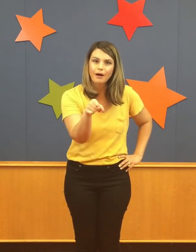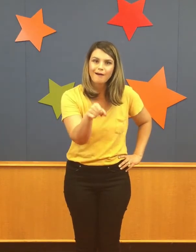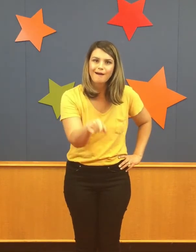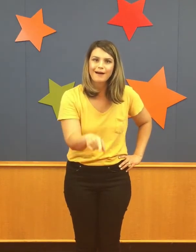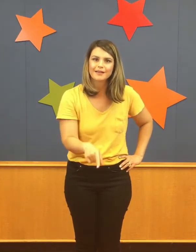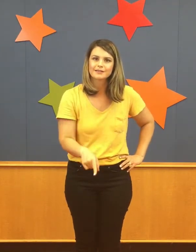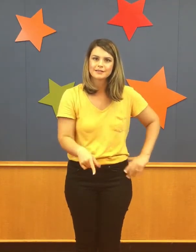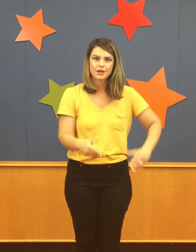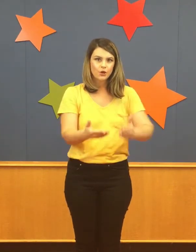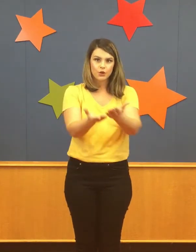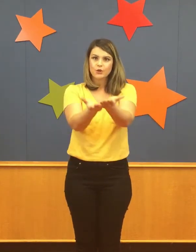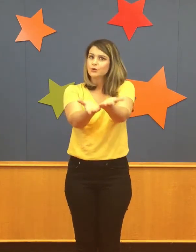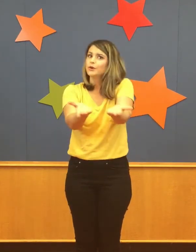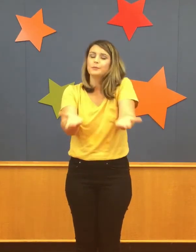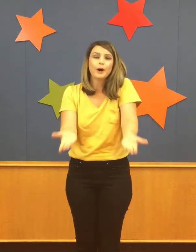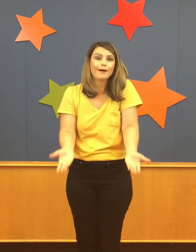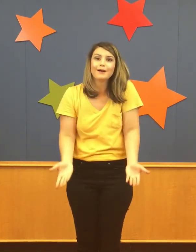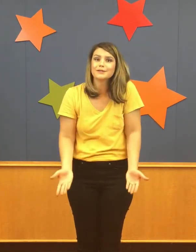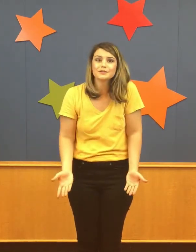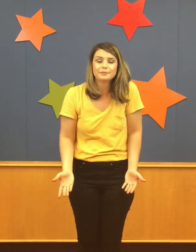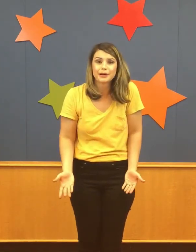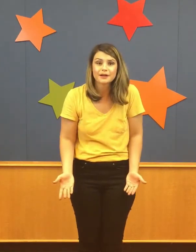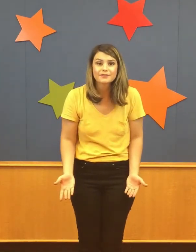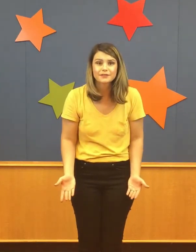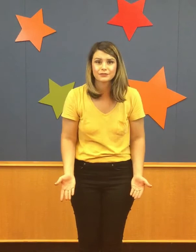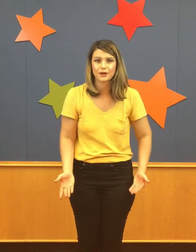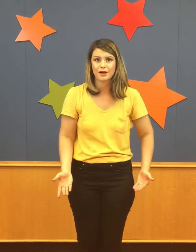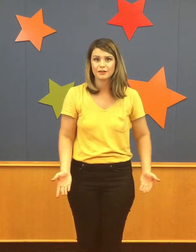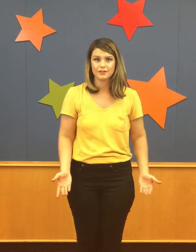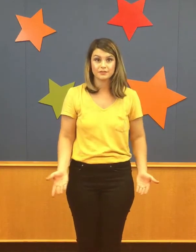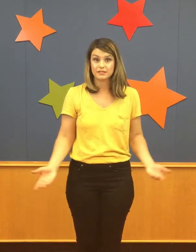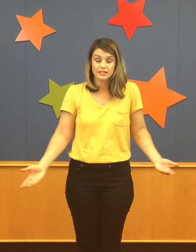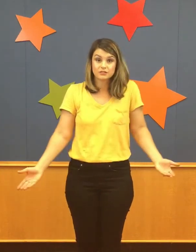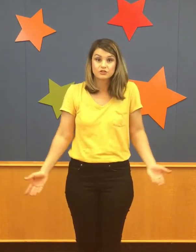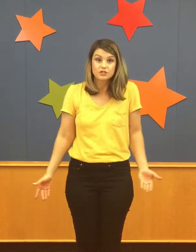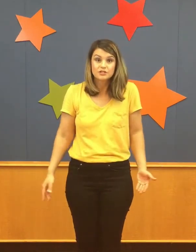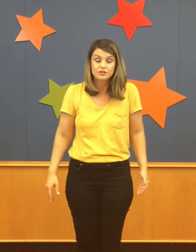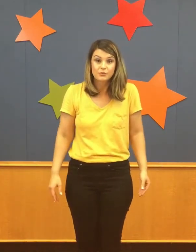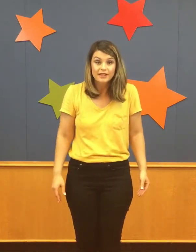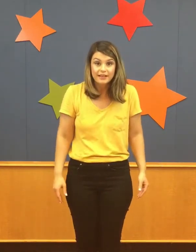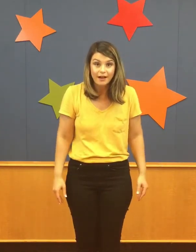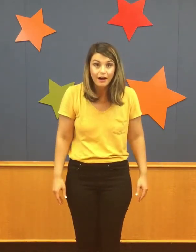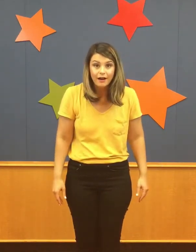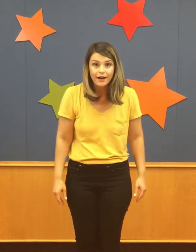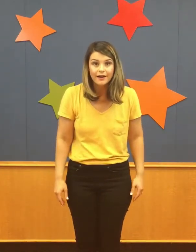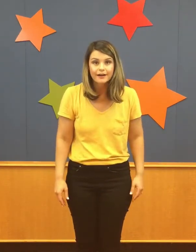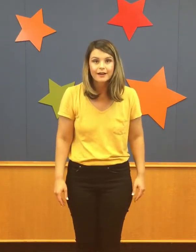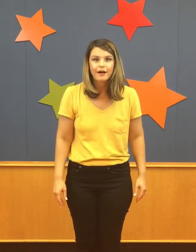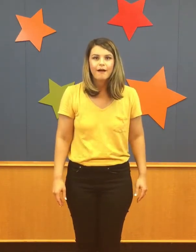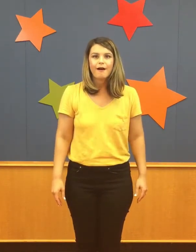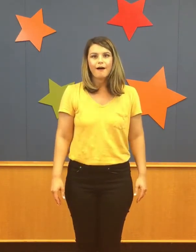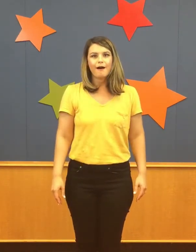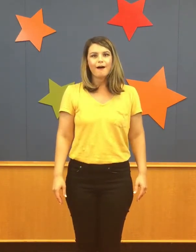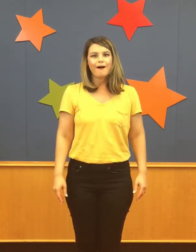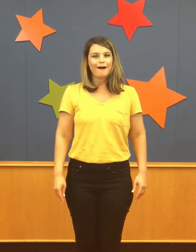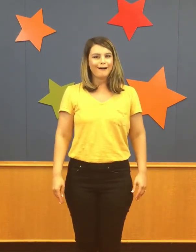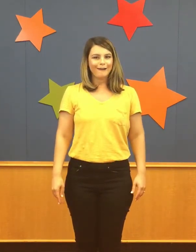Your paws. Your paws are perfect for all of those things just the way they are.